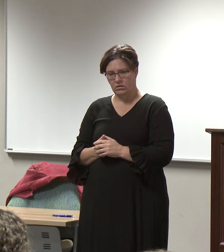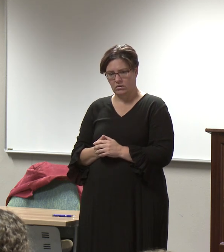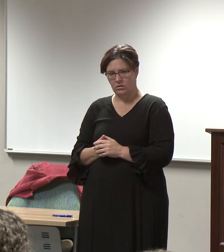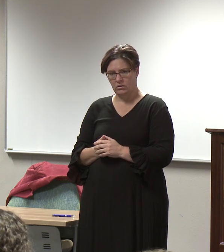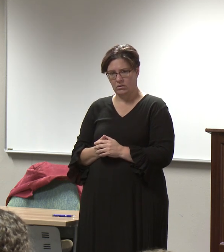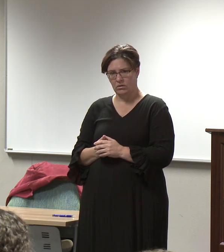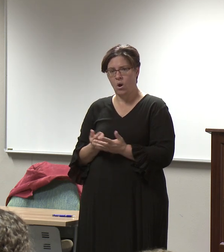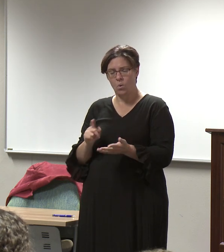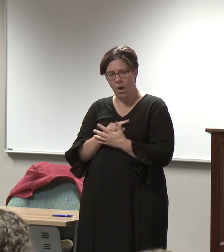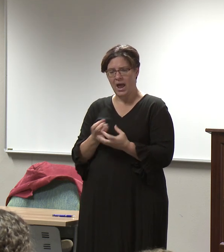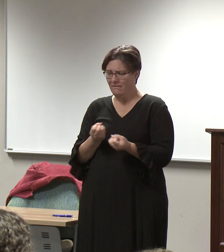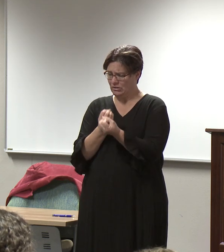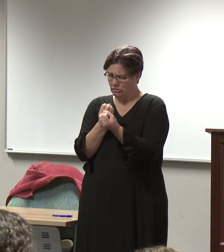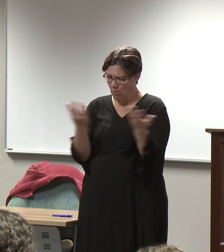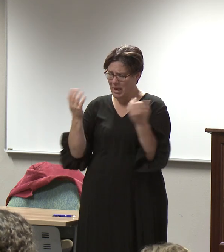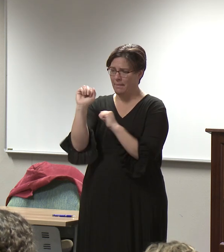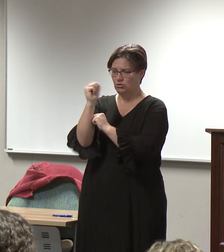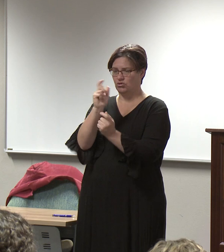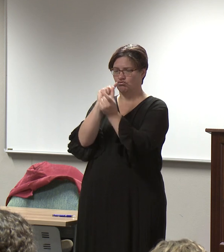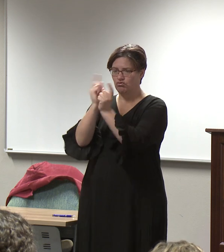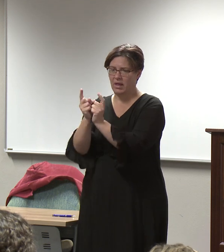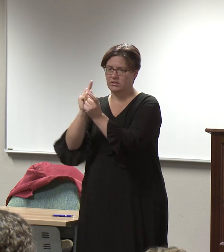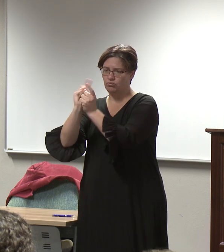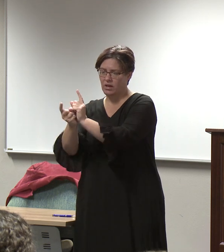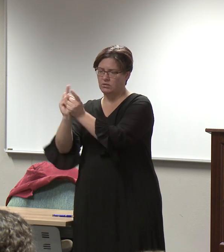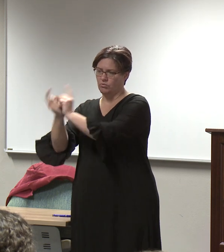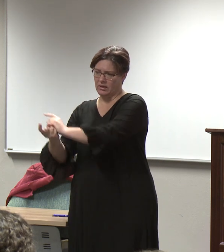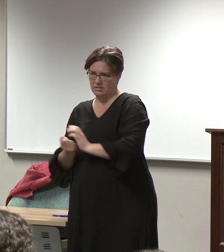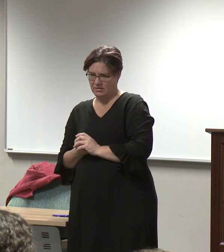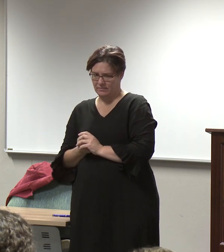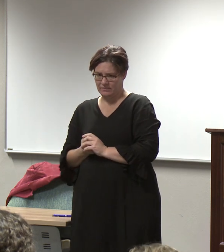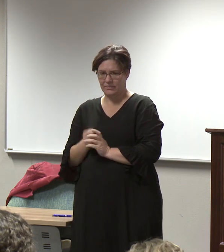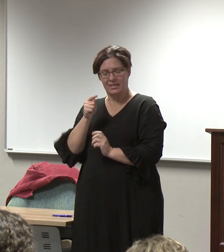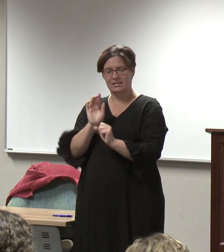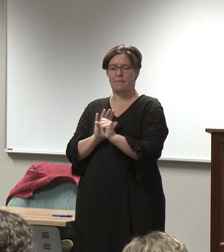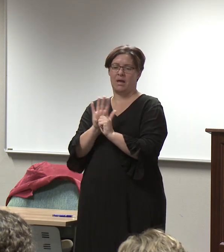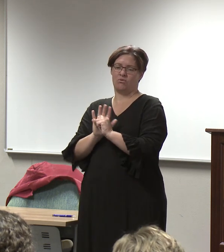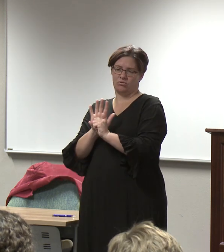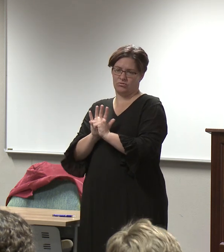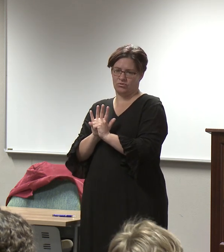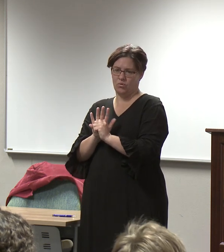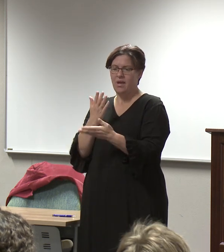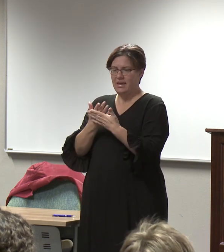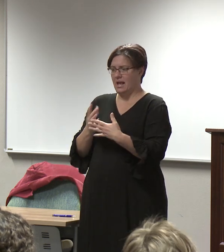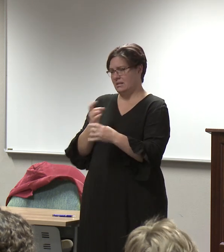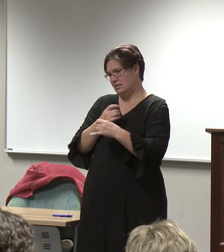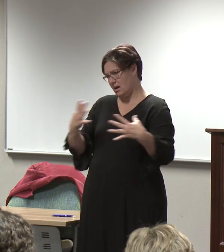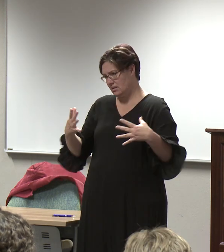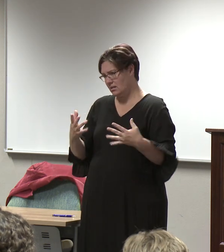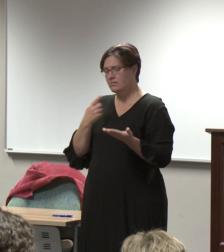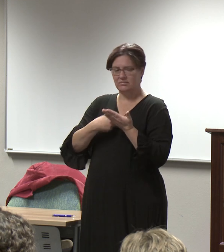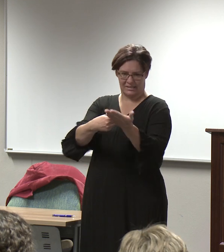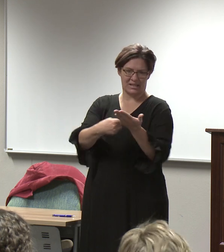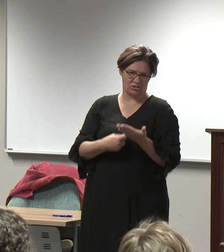because you have so many machines that replace that. So this is the background on which we could start a